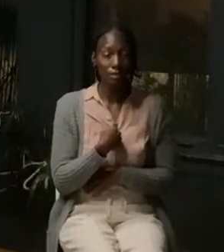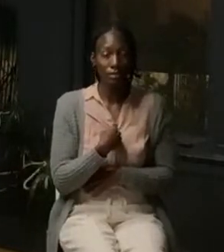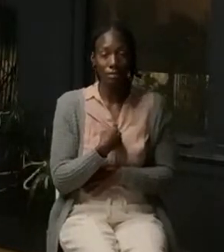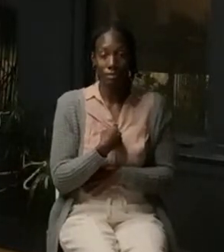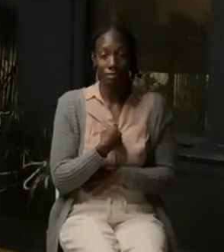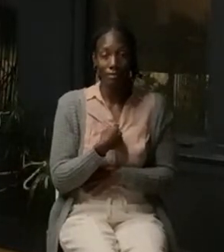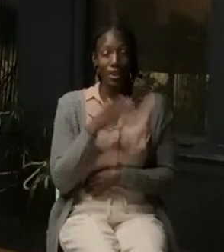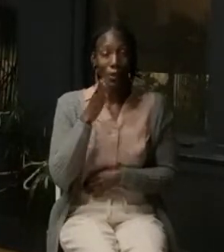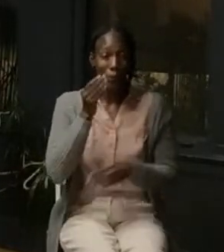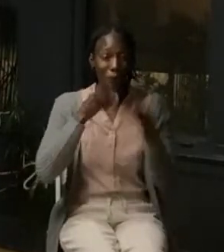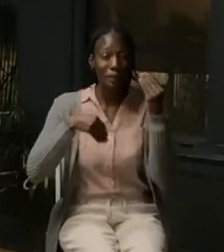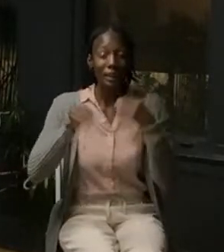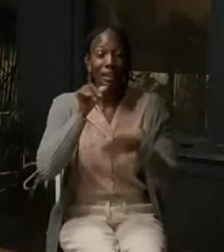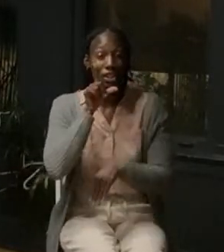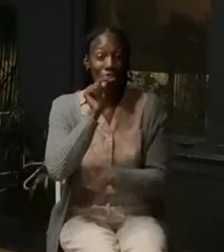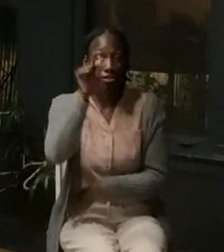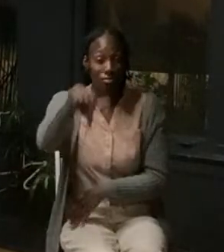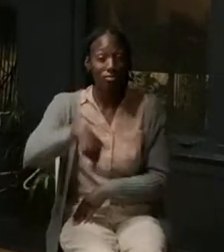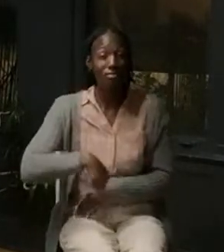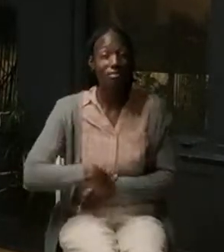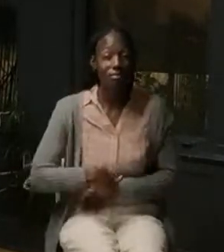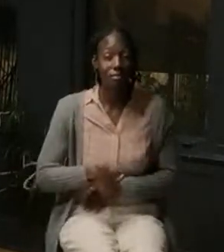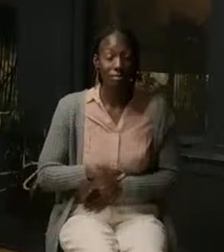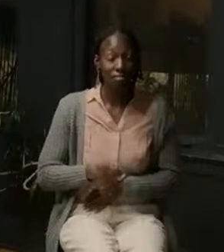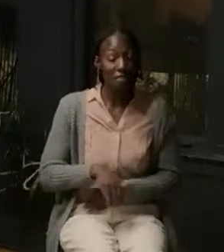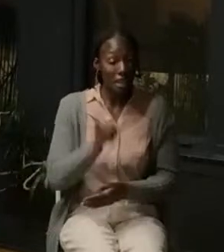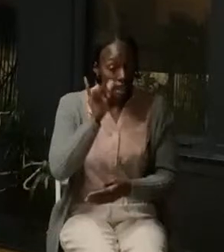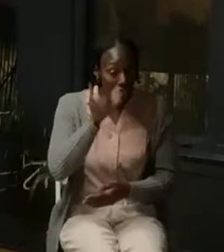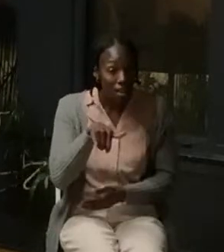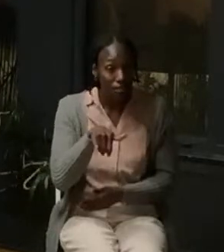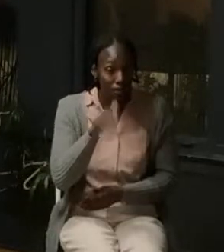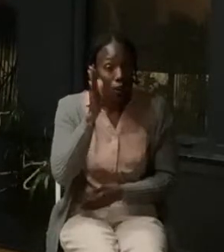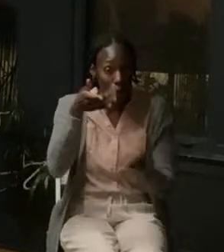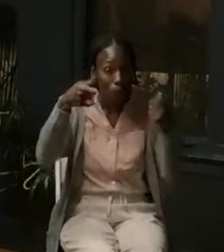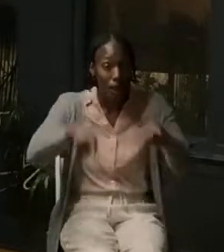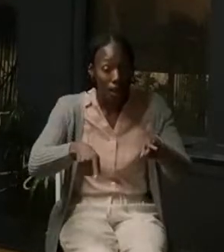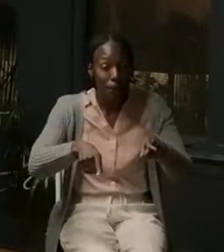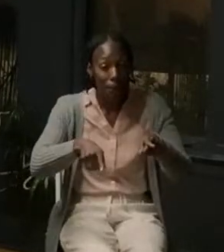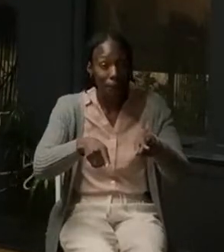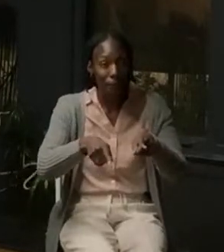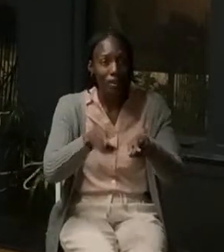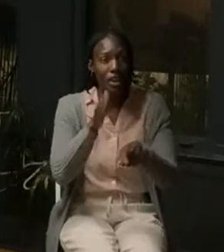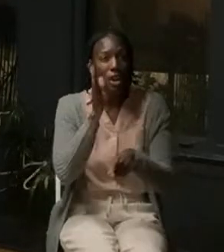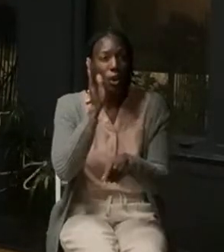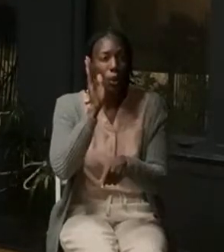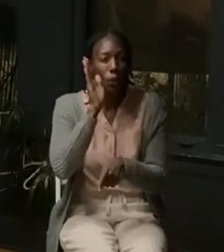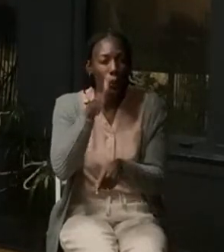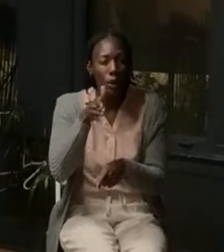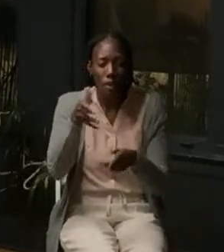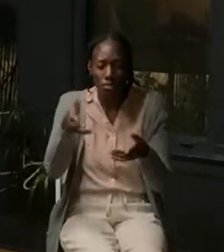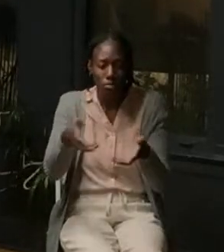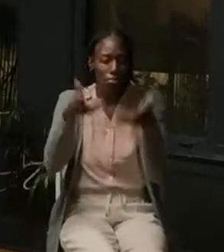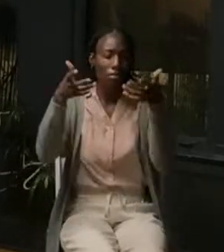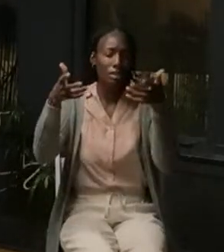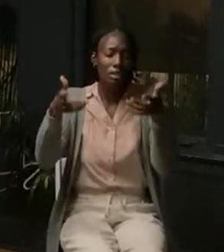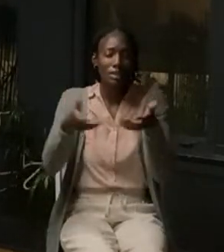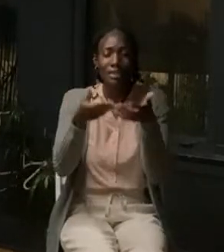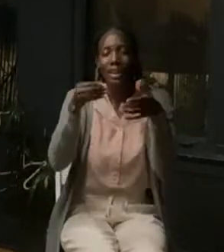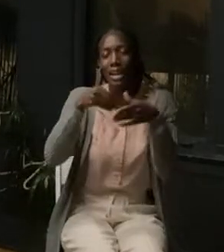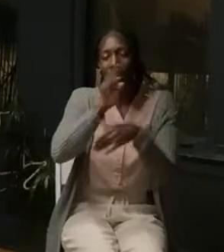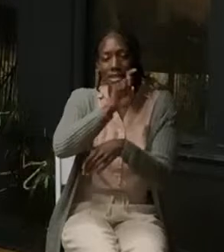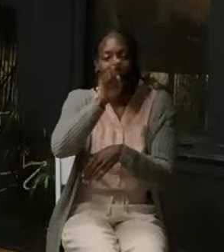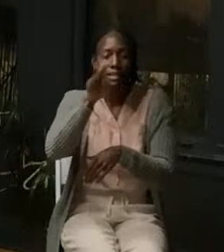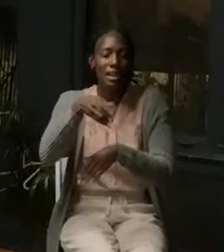am having chicken later. That is what is going to happen. It will be tossed in a Texas